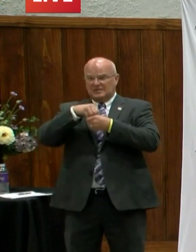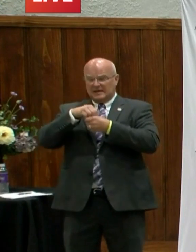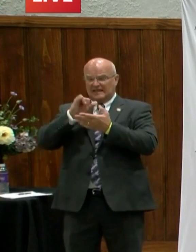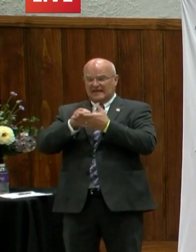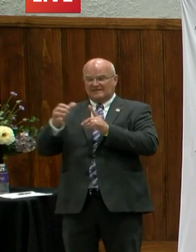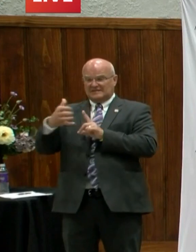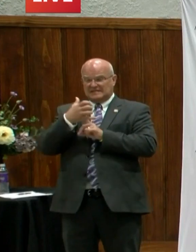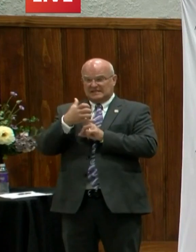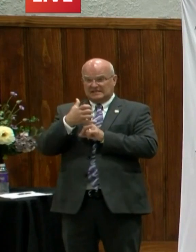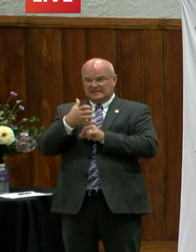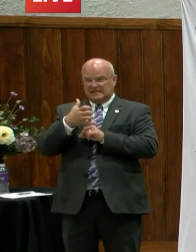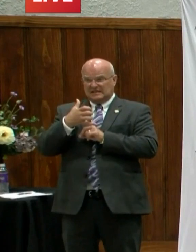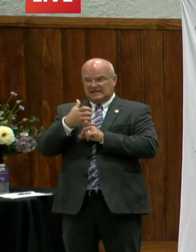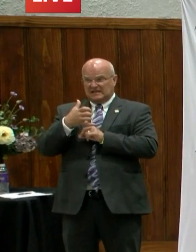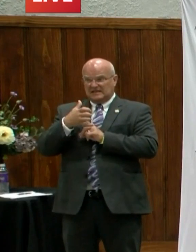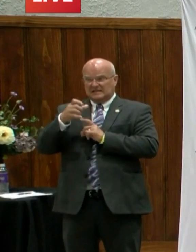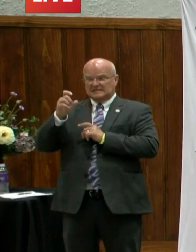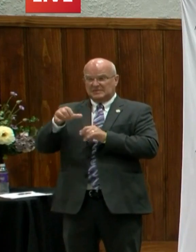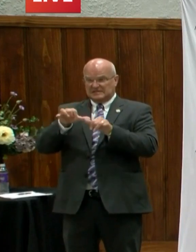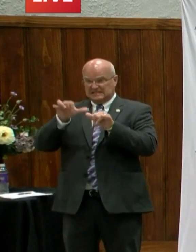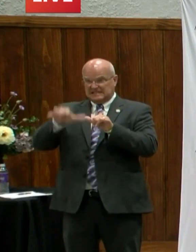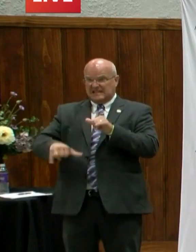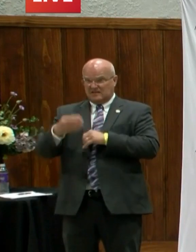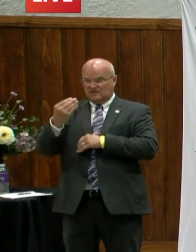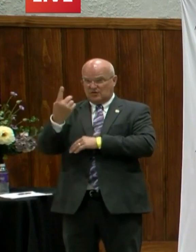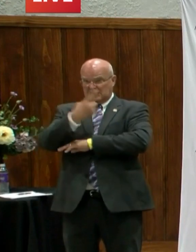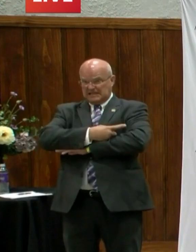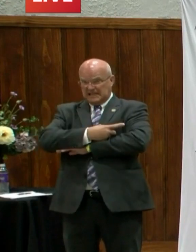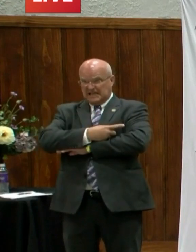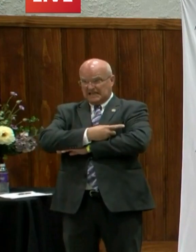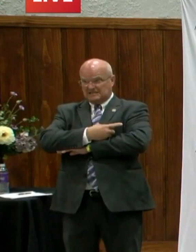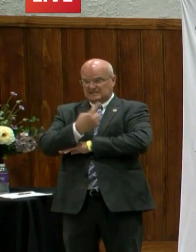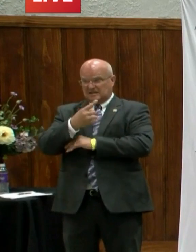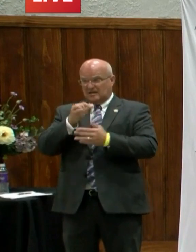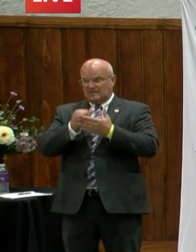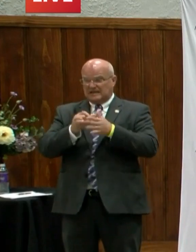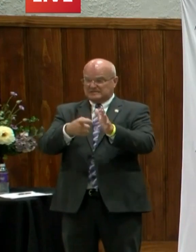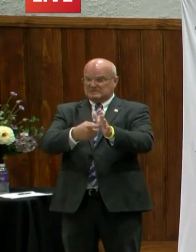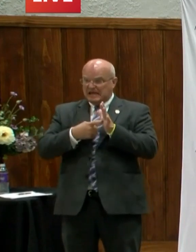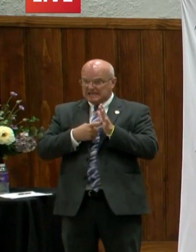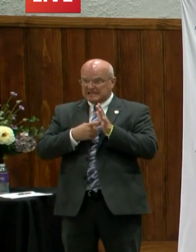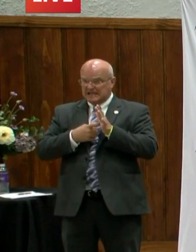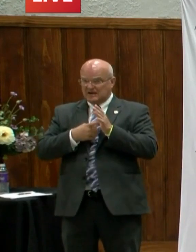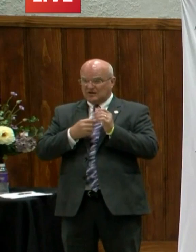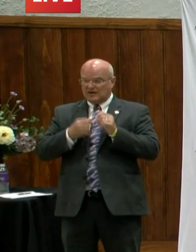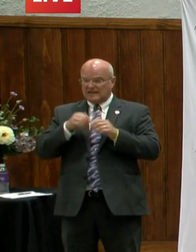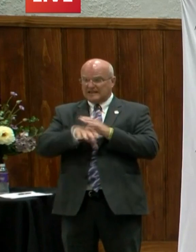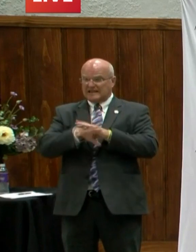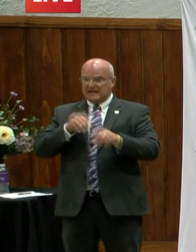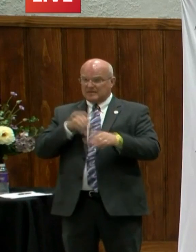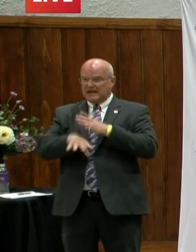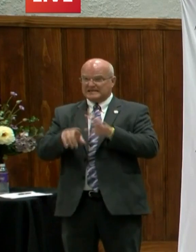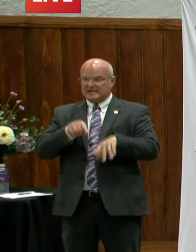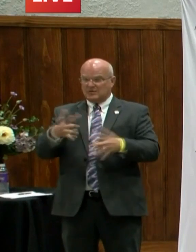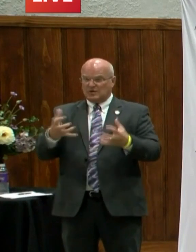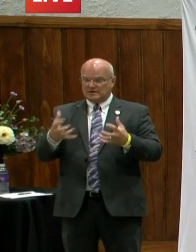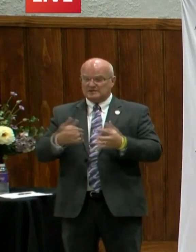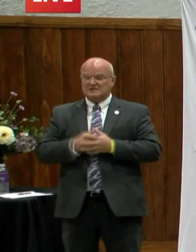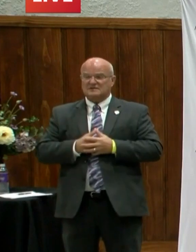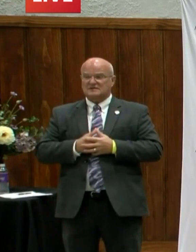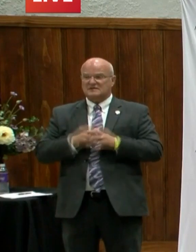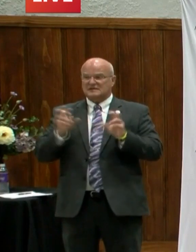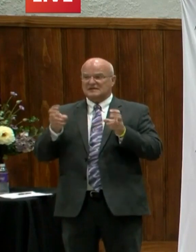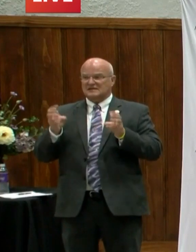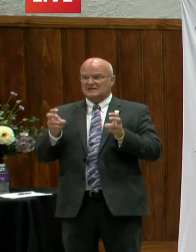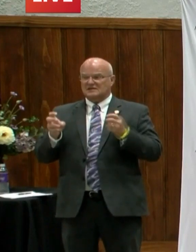that facility, they are supposed to stay there for 14 days, or is that something that is mandated, or can they kind of come and go as they please